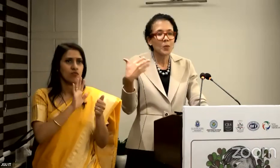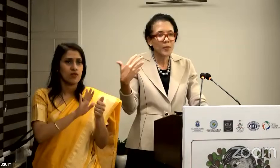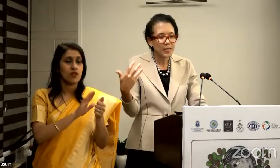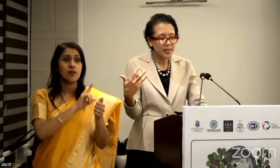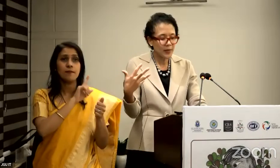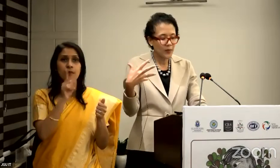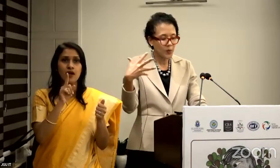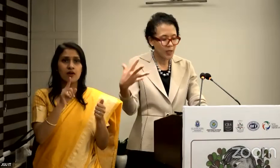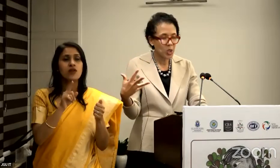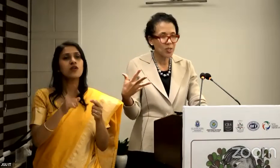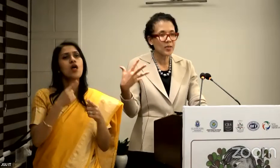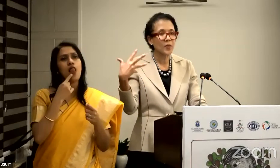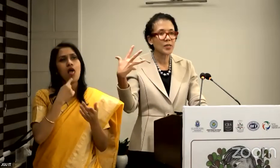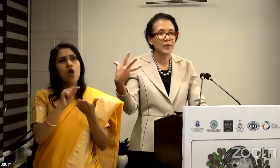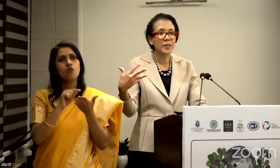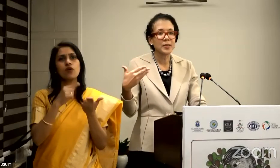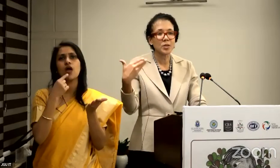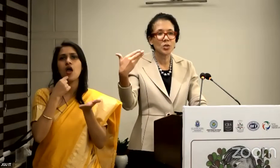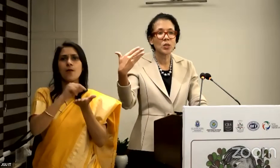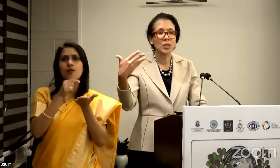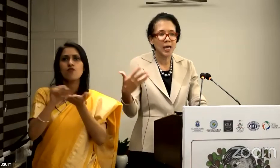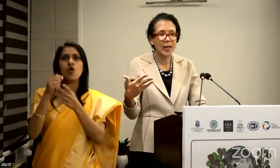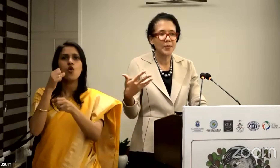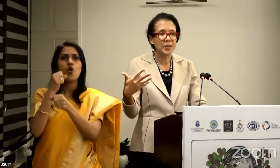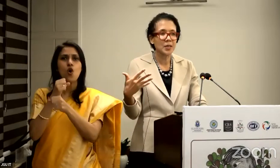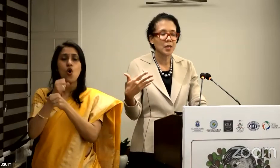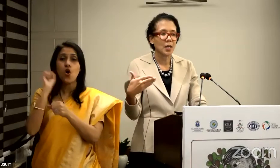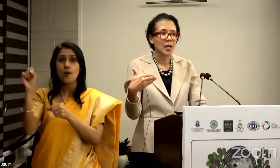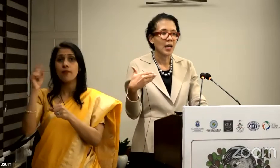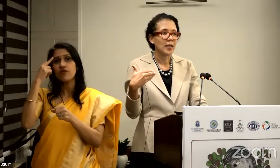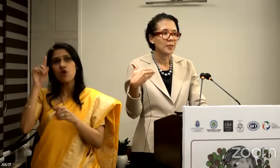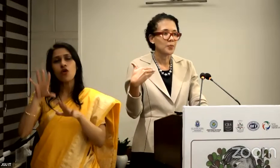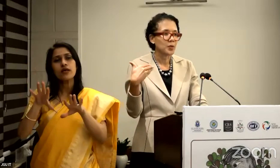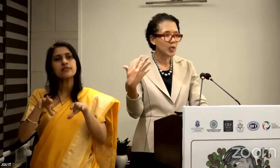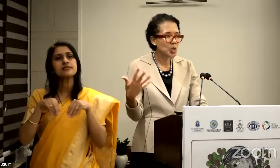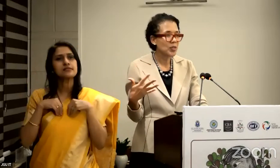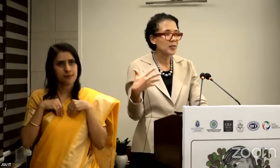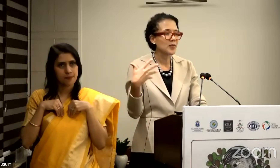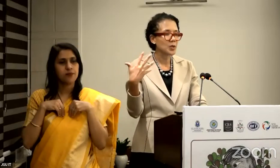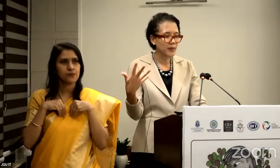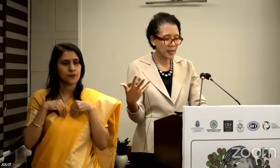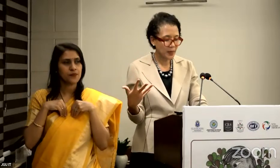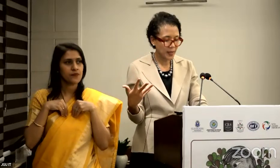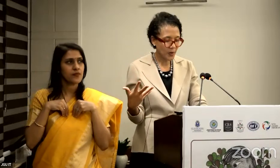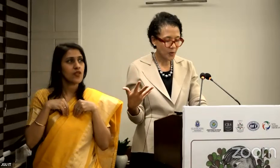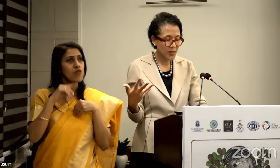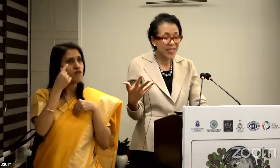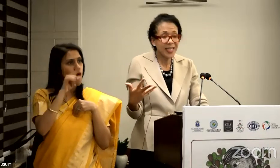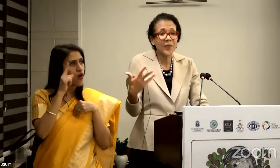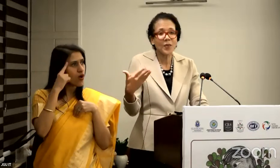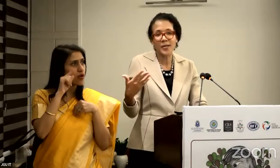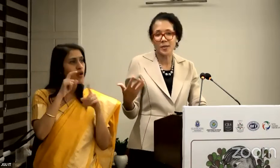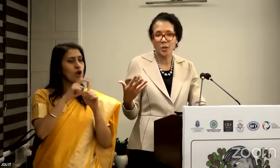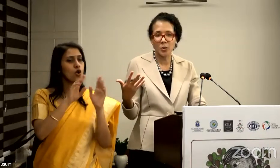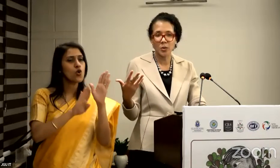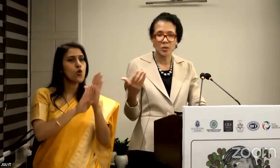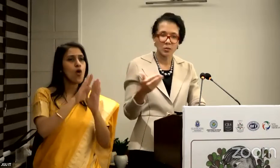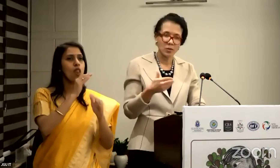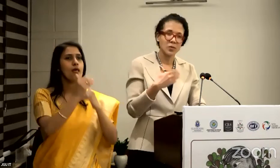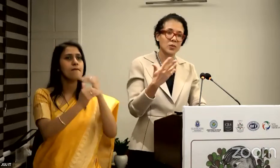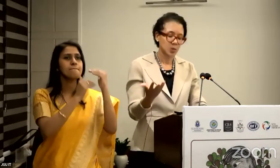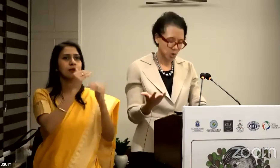but permissive provisions for governments to adopt provisions for developing countries if they